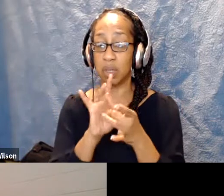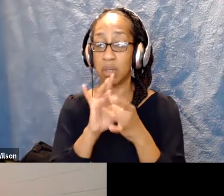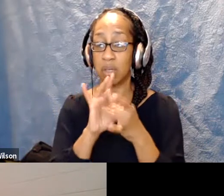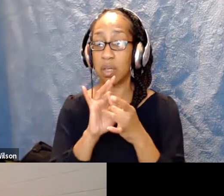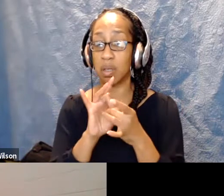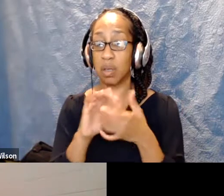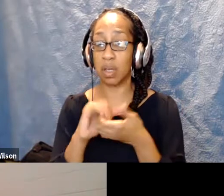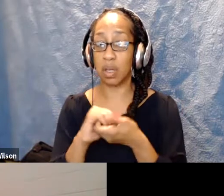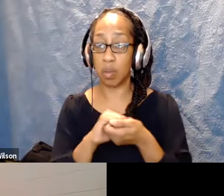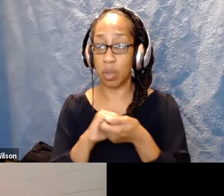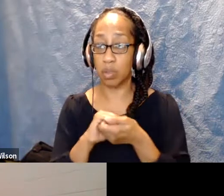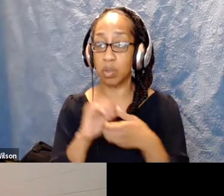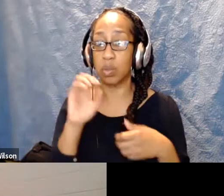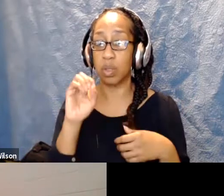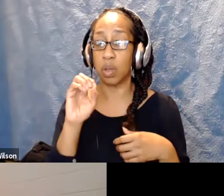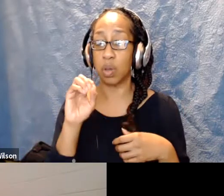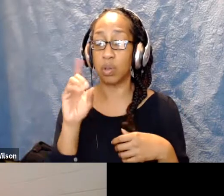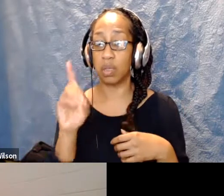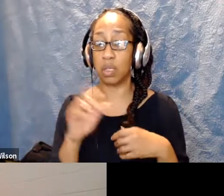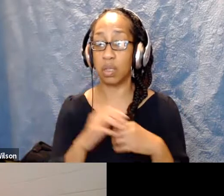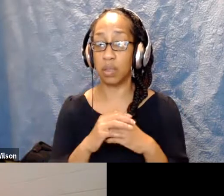with OOD.